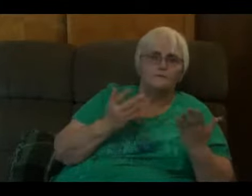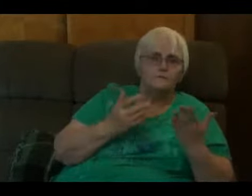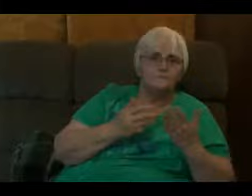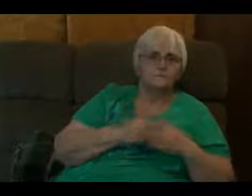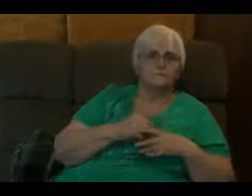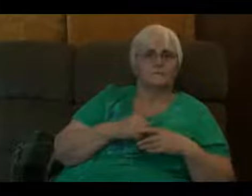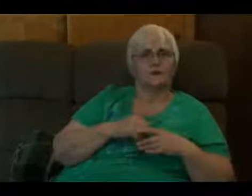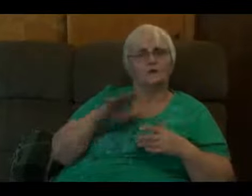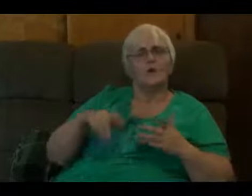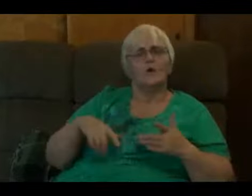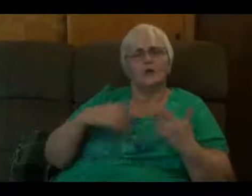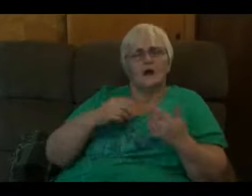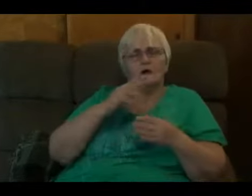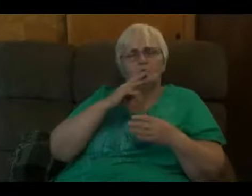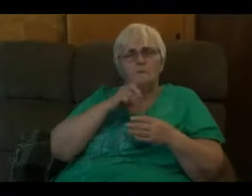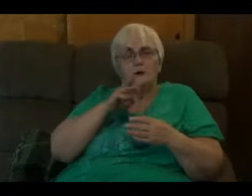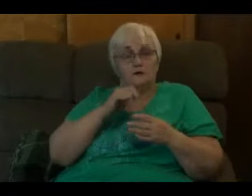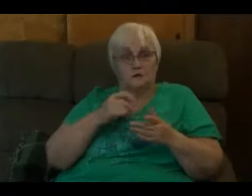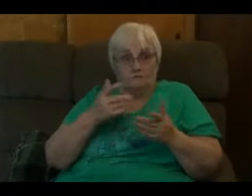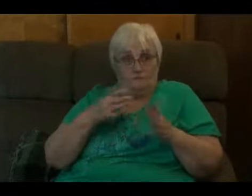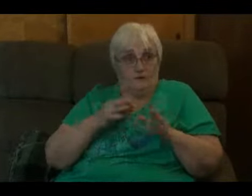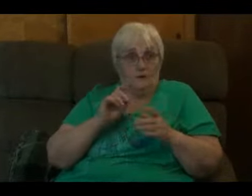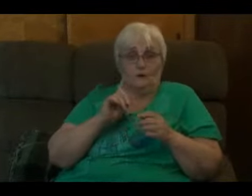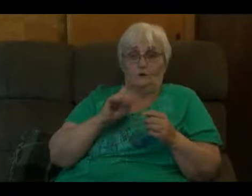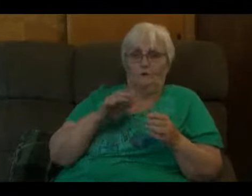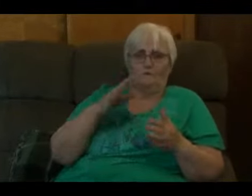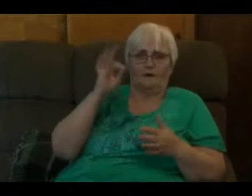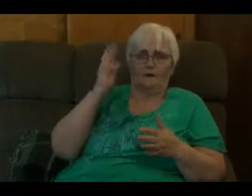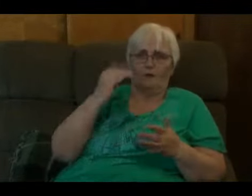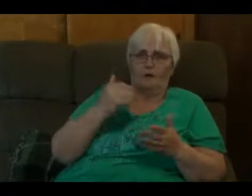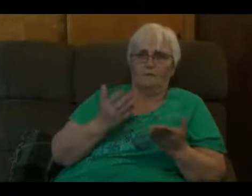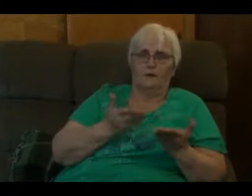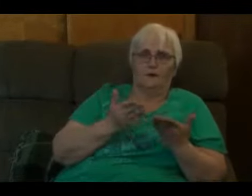My whole life's mission has been accomplished. Hallelujah.